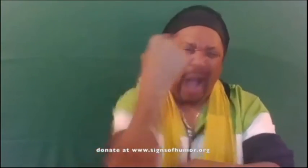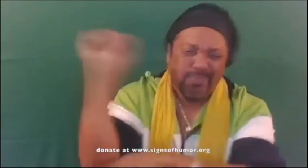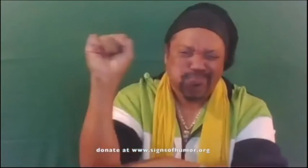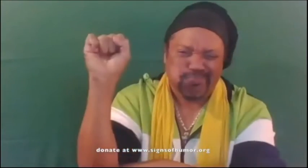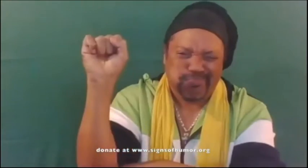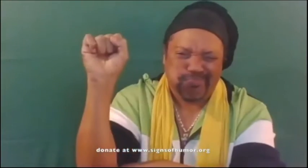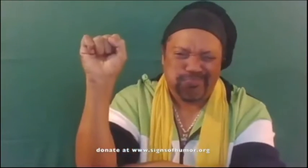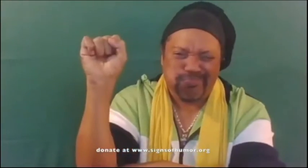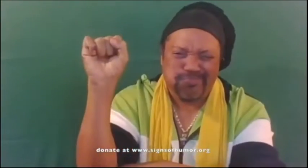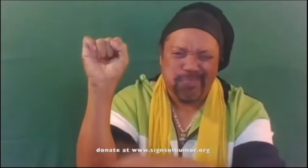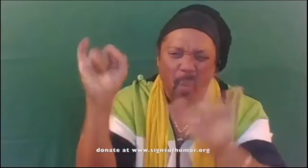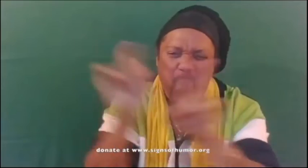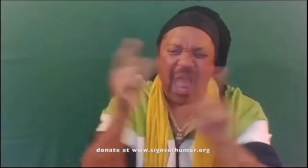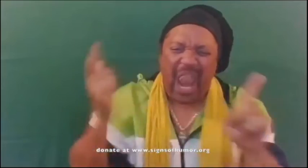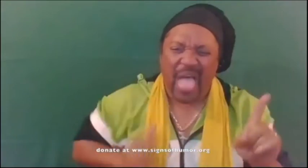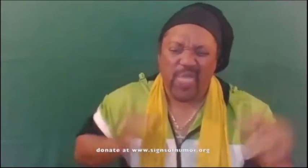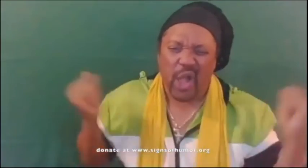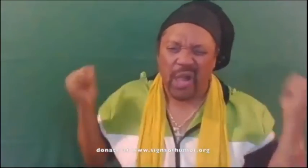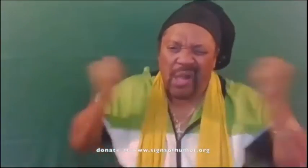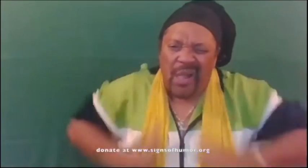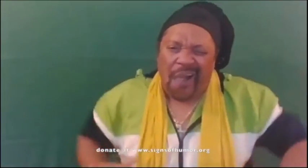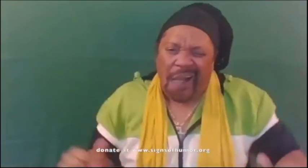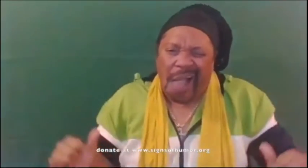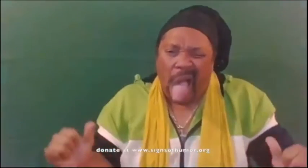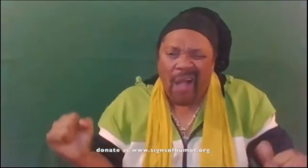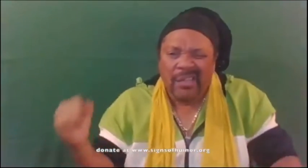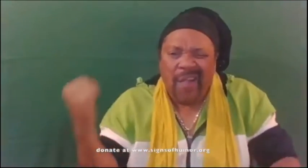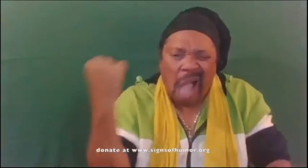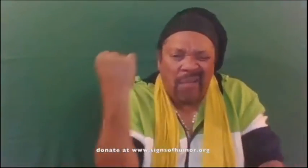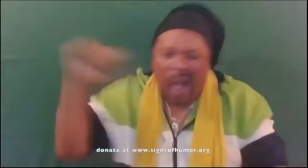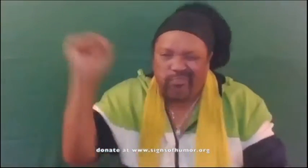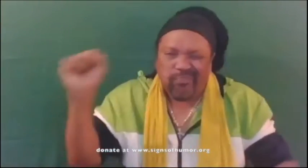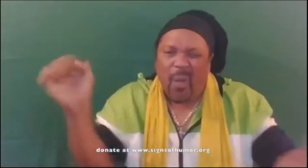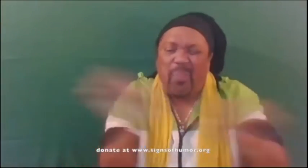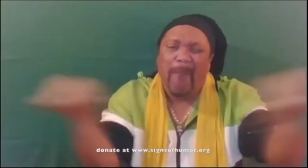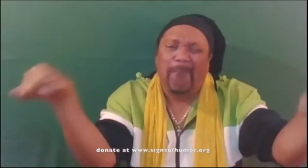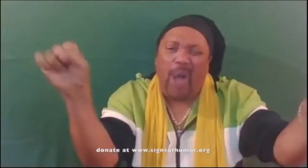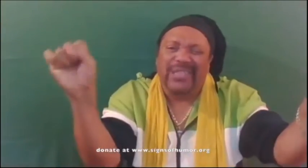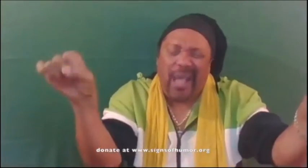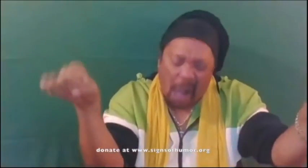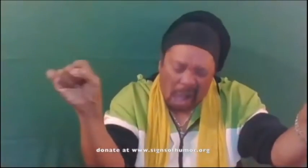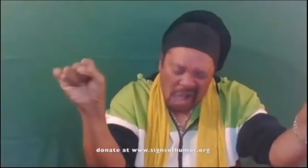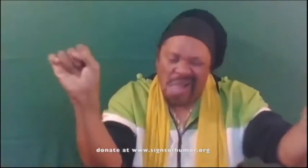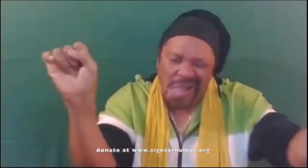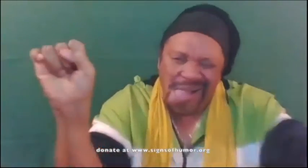You don't have to feel like you're rebelling against what you've been traditionally taught on what interpreting is, or more so what it ain't.